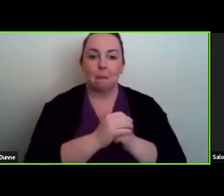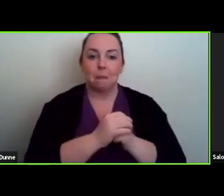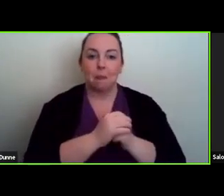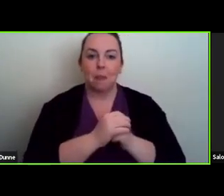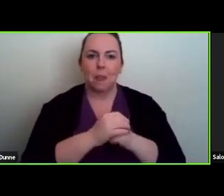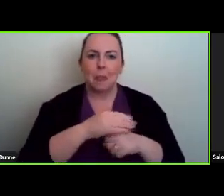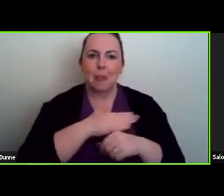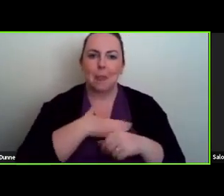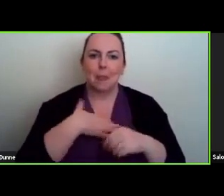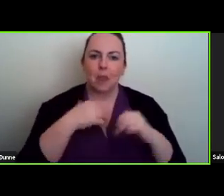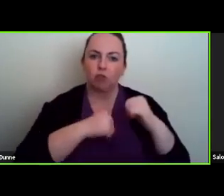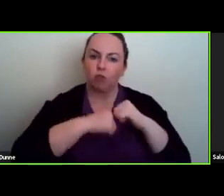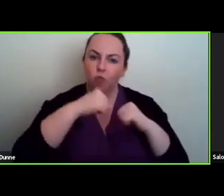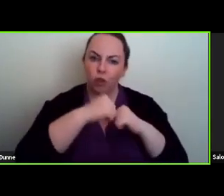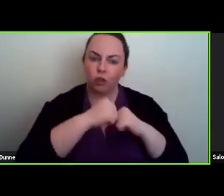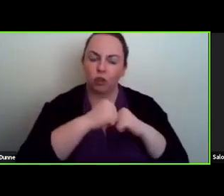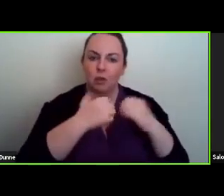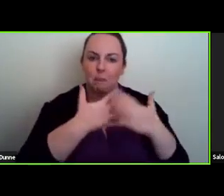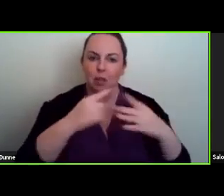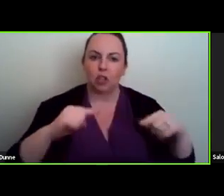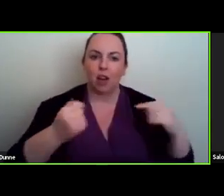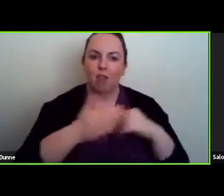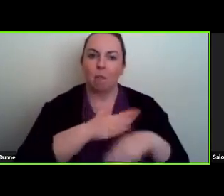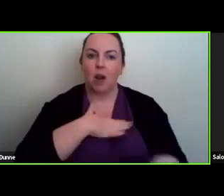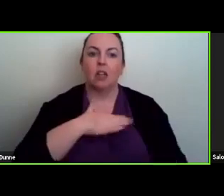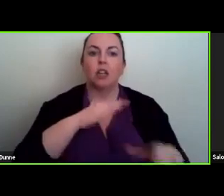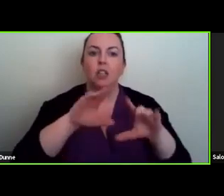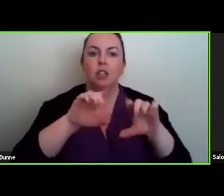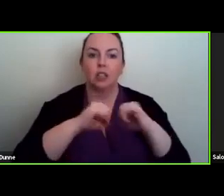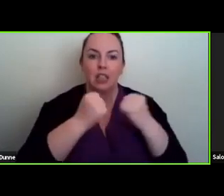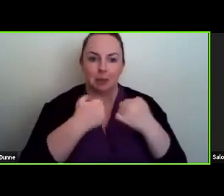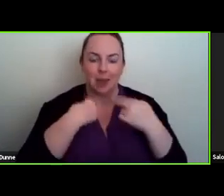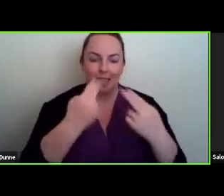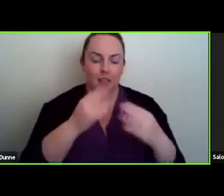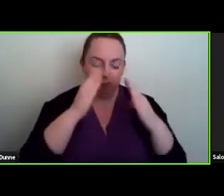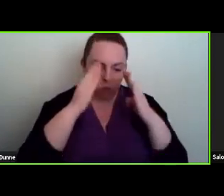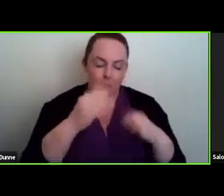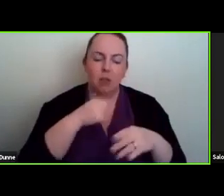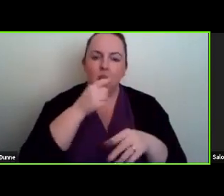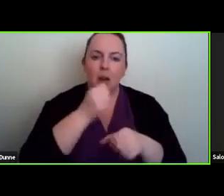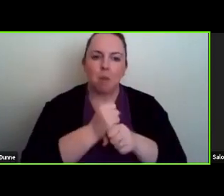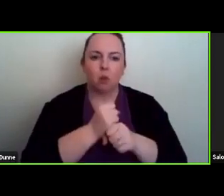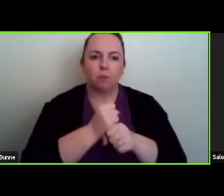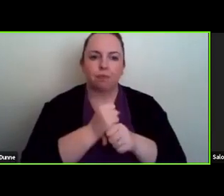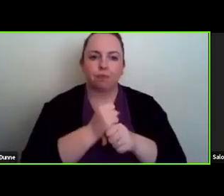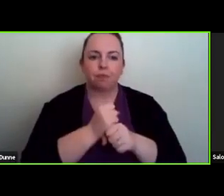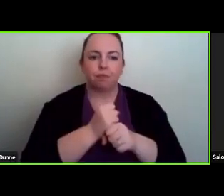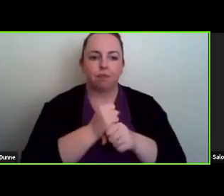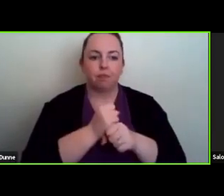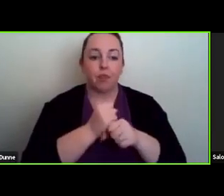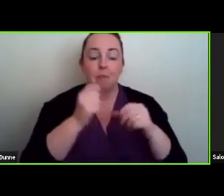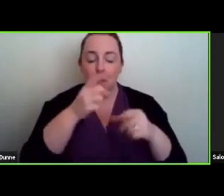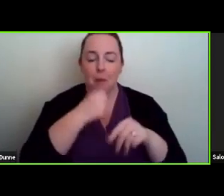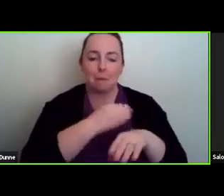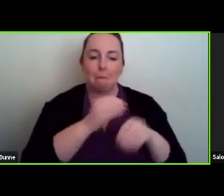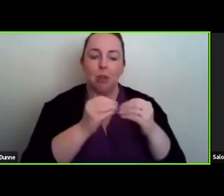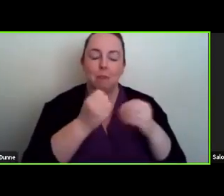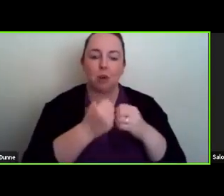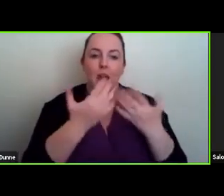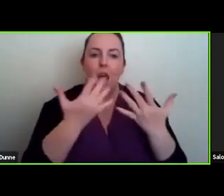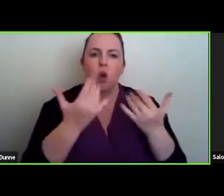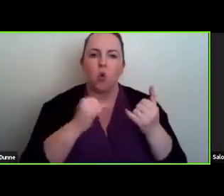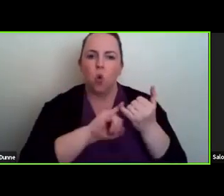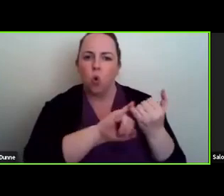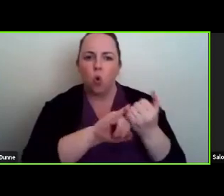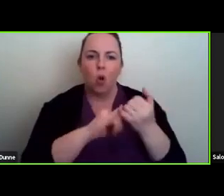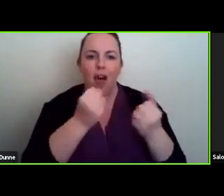also been challenging for our society that we need to look into. And I spoke about the distribution of power at the beginning. It's the way the